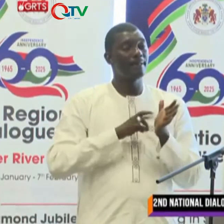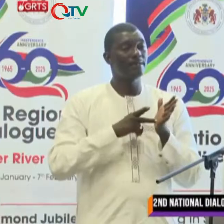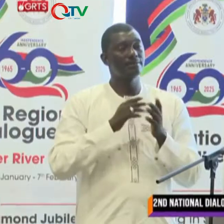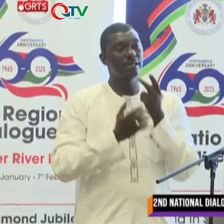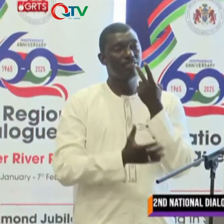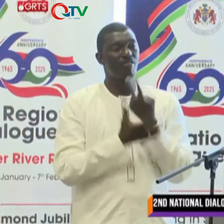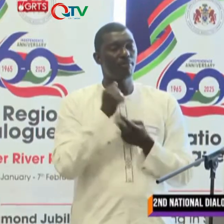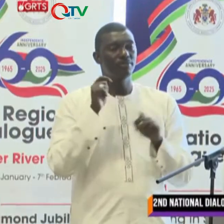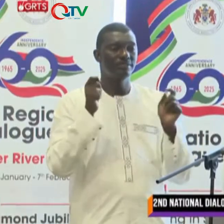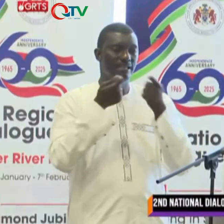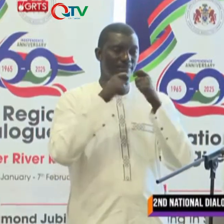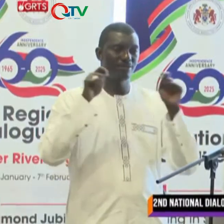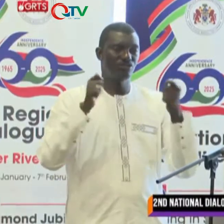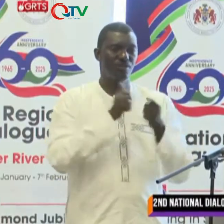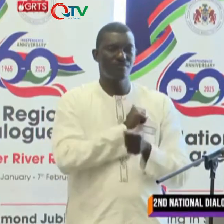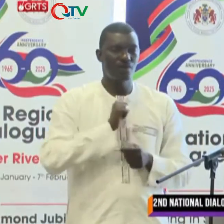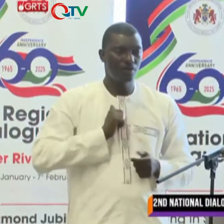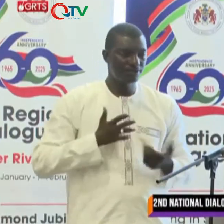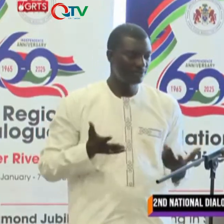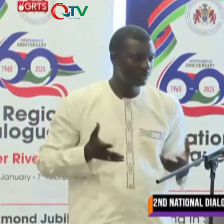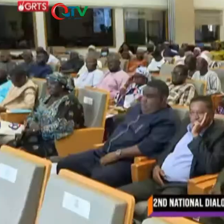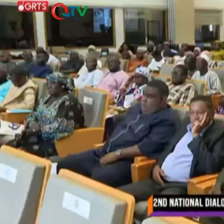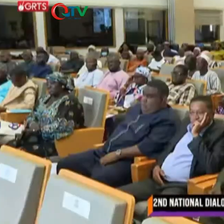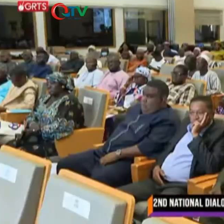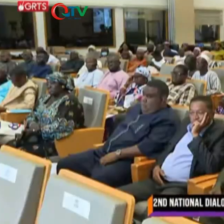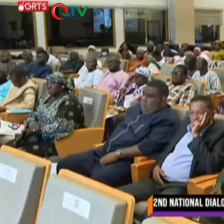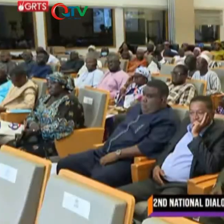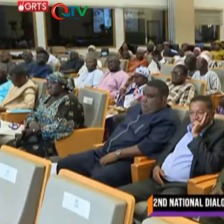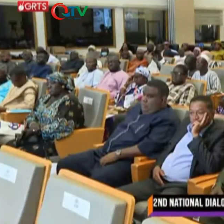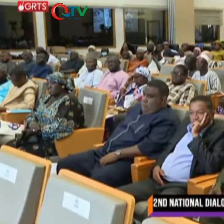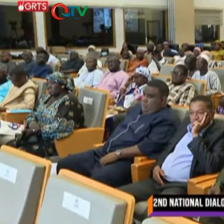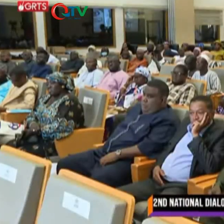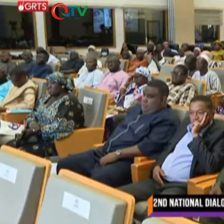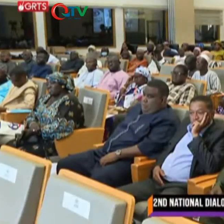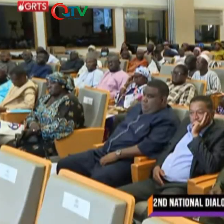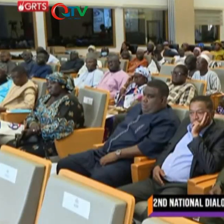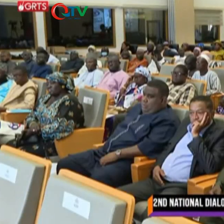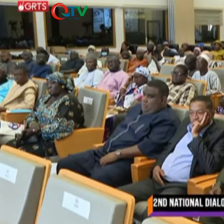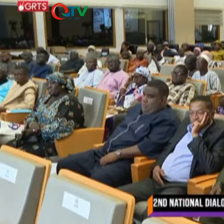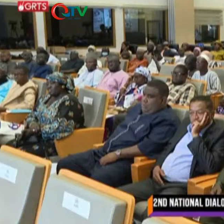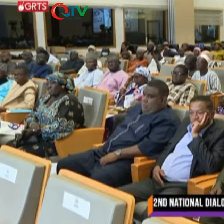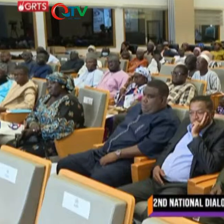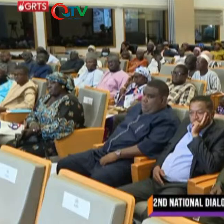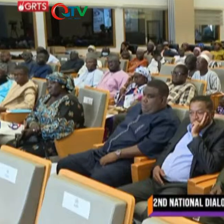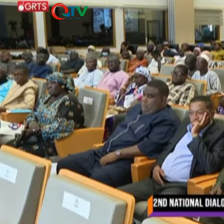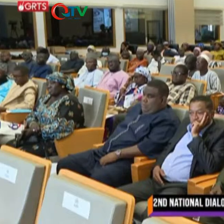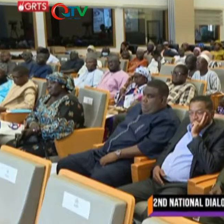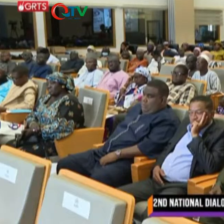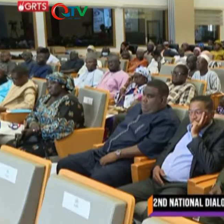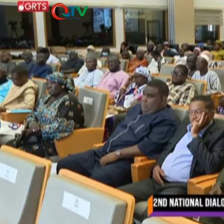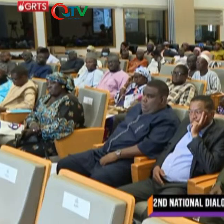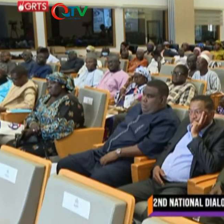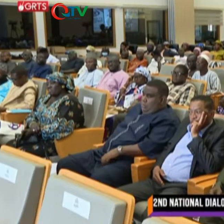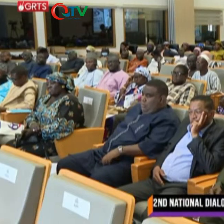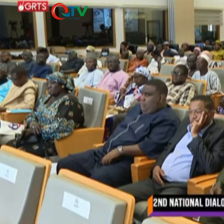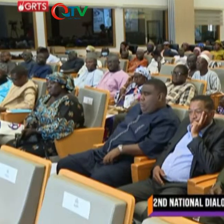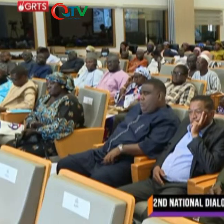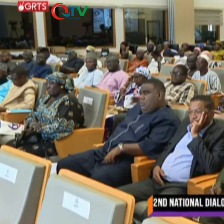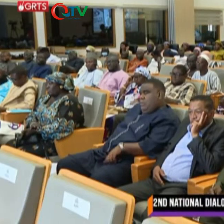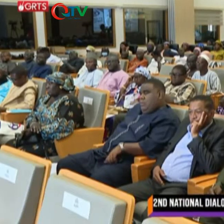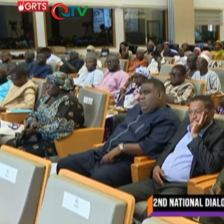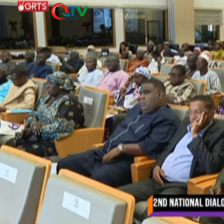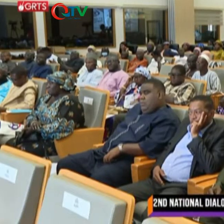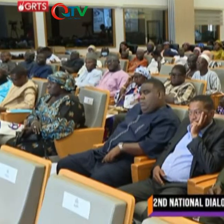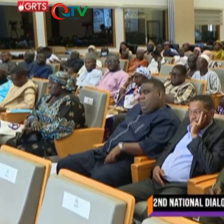us. Our principal, His Excellency the President of the Republic of Gambia, is 60. Happy birthday. Our motherland is